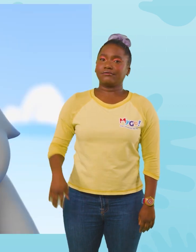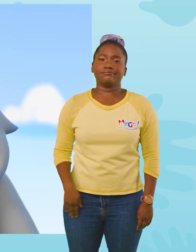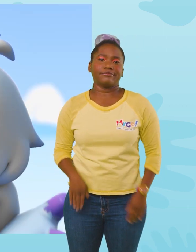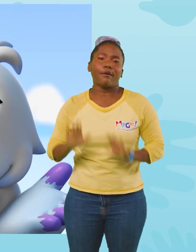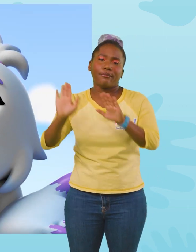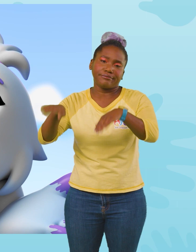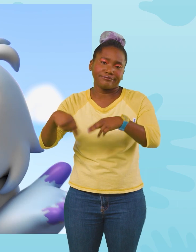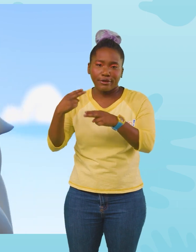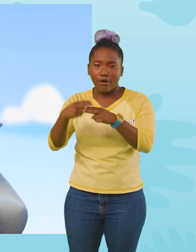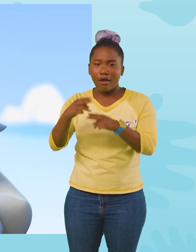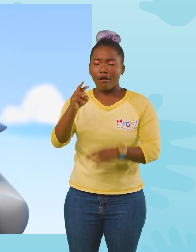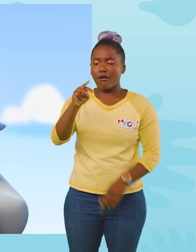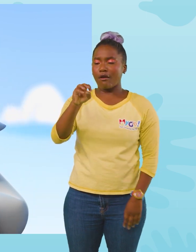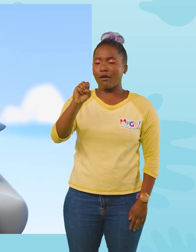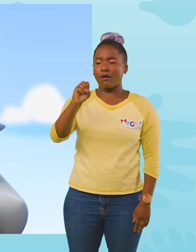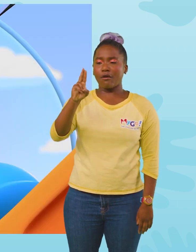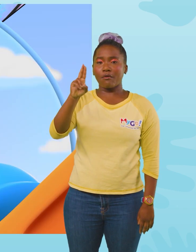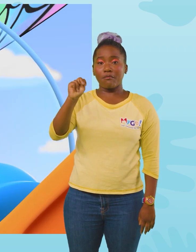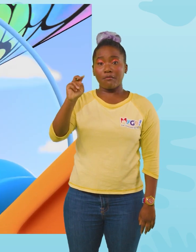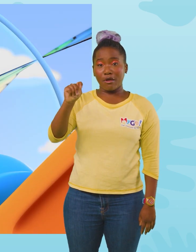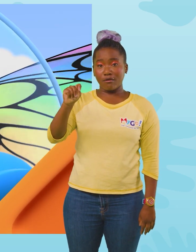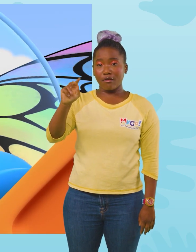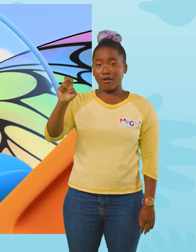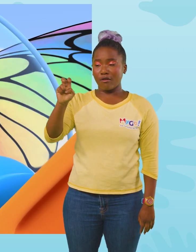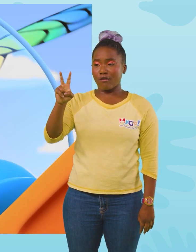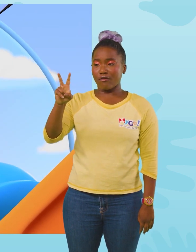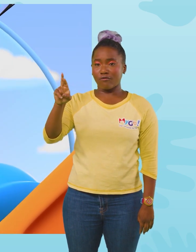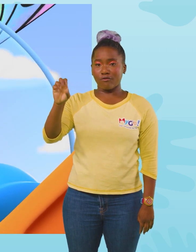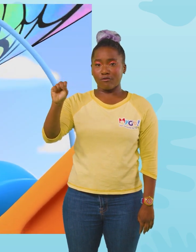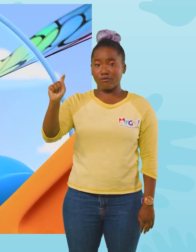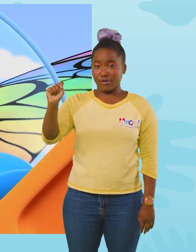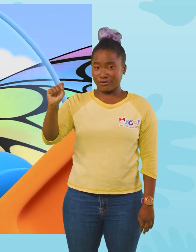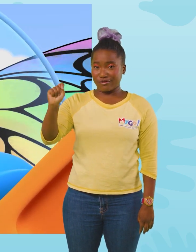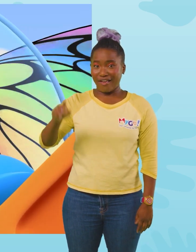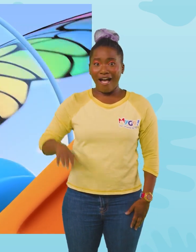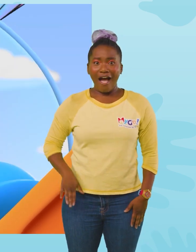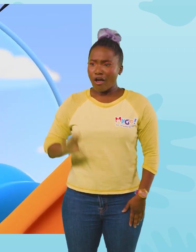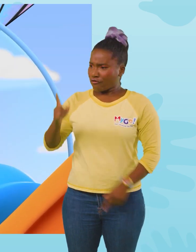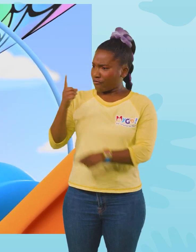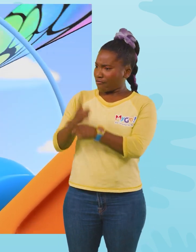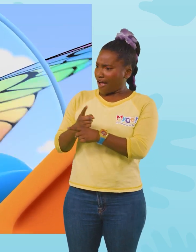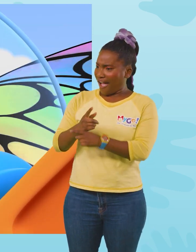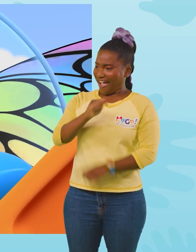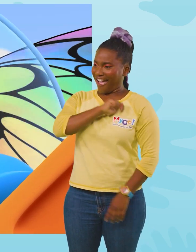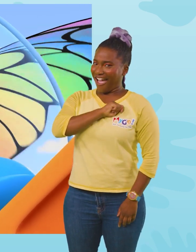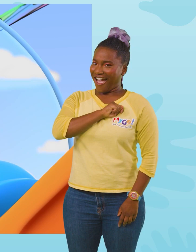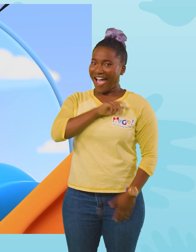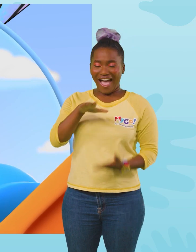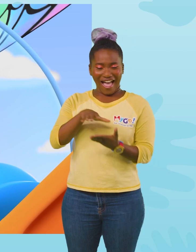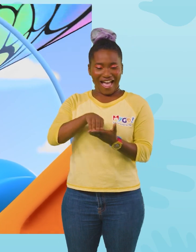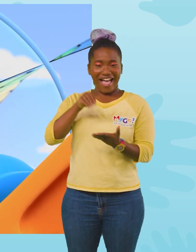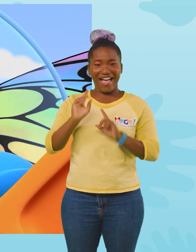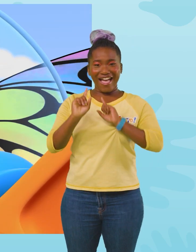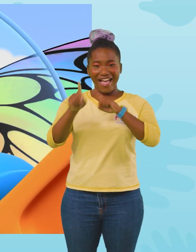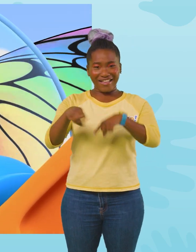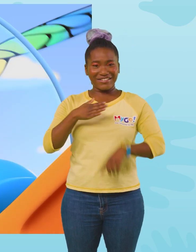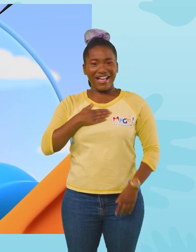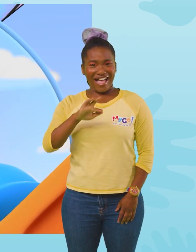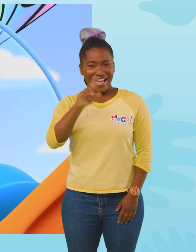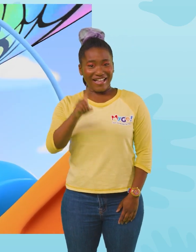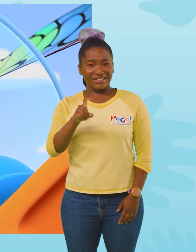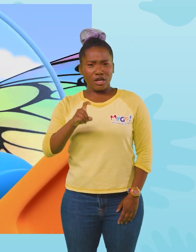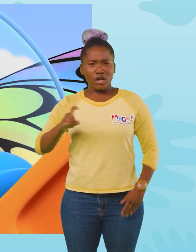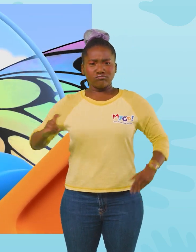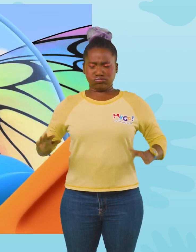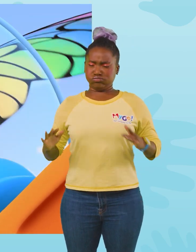Oh, you call it Mount Everest. You're right, Tabs. I have the answer to my question. What's the